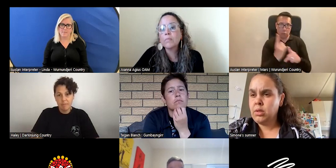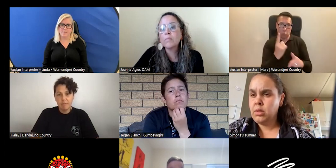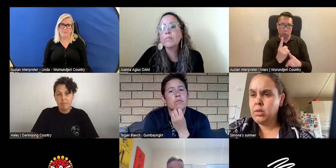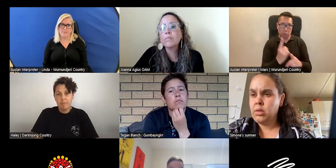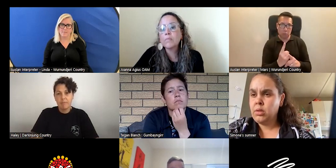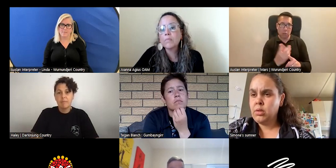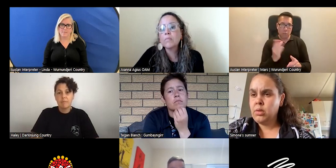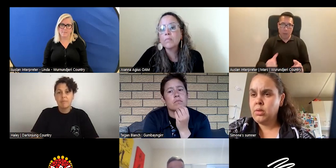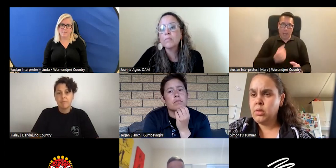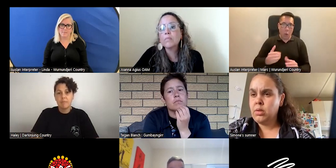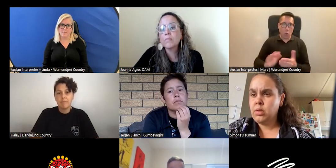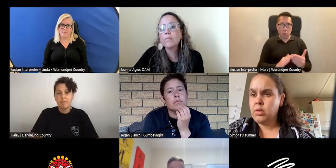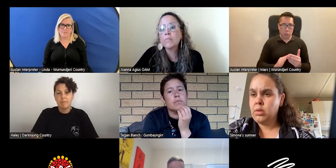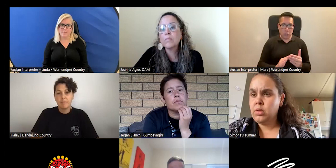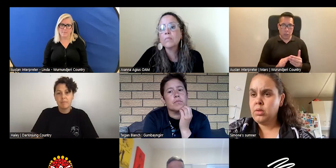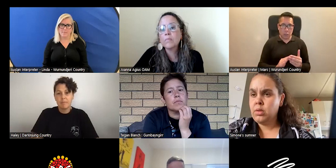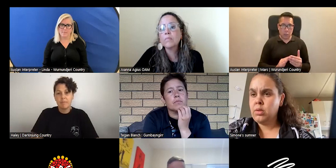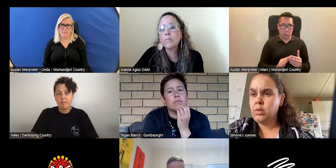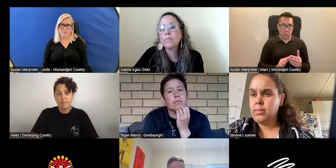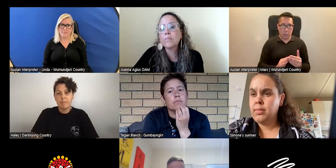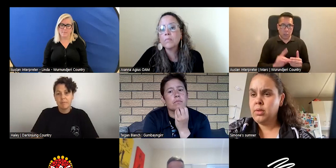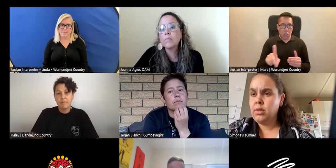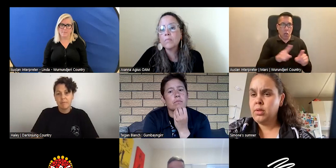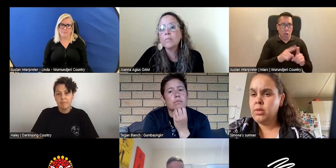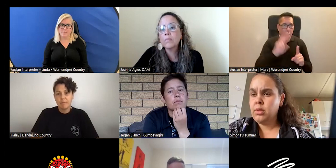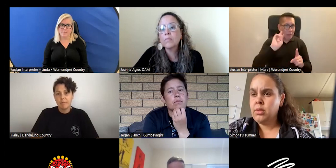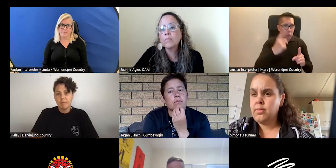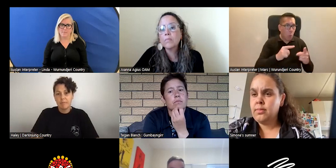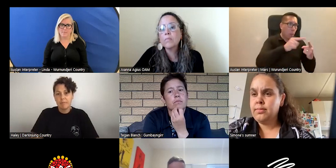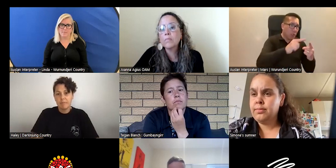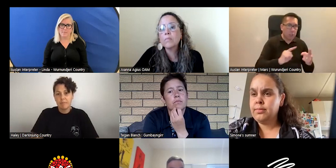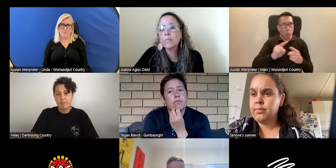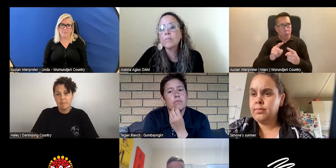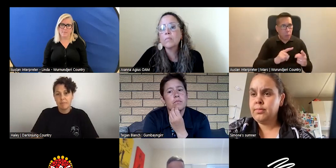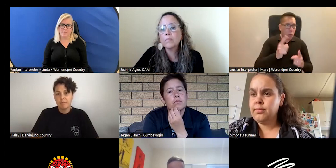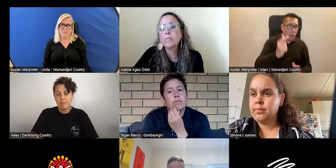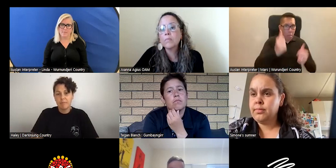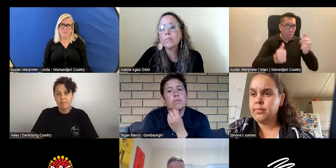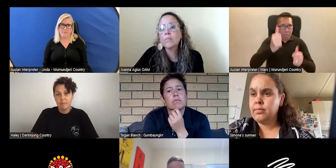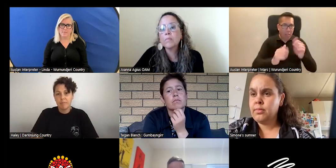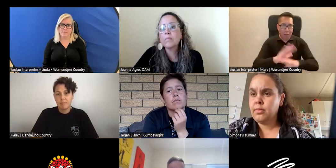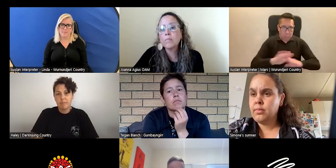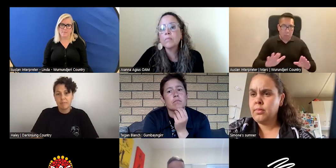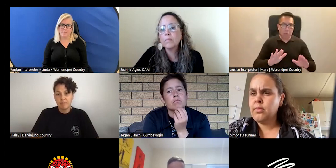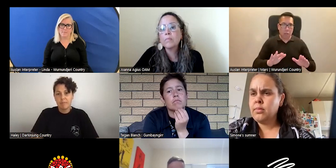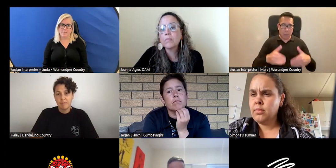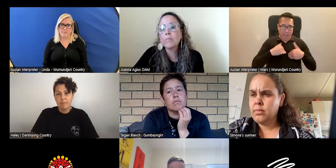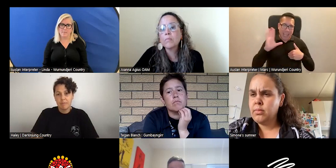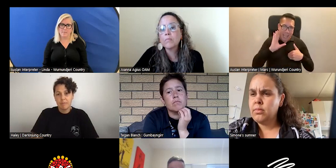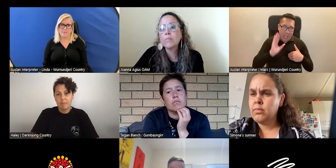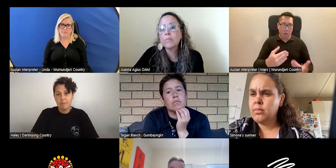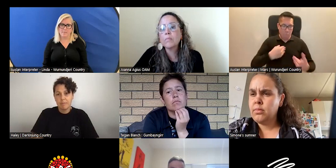communities. Not trying to score political points around our business and our affairs and our communities, but hearing directly from us.